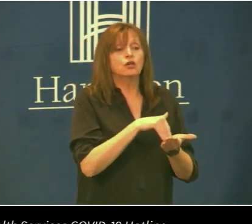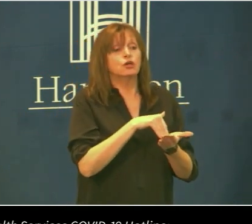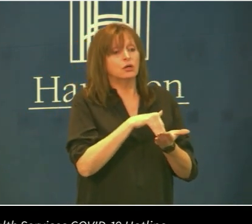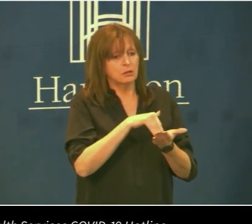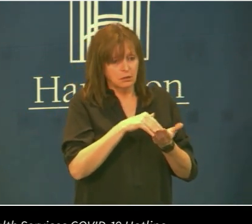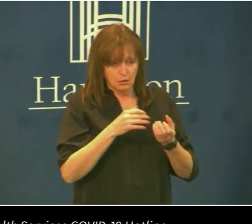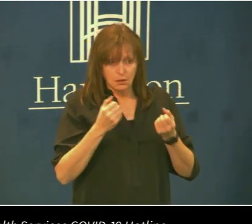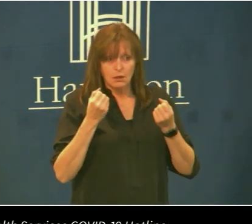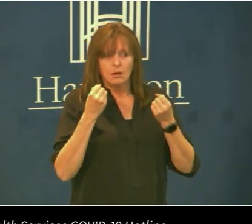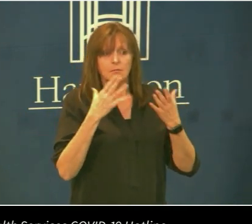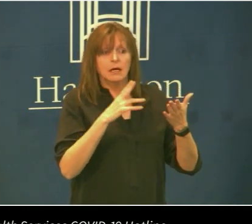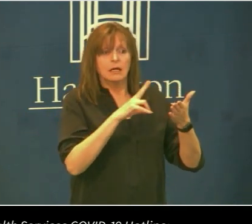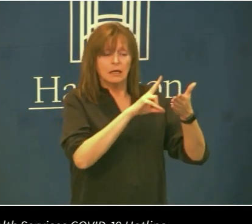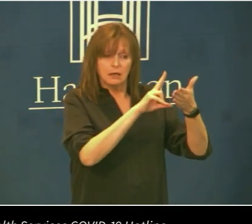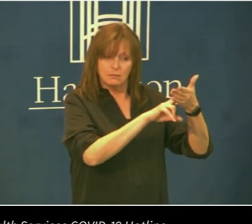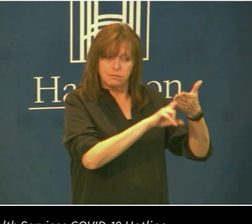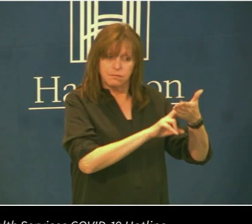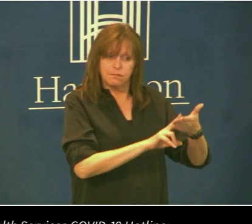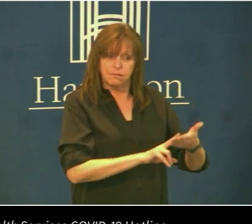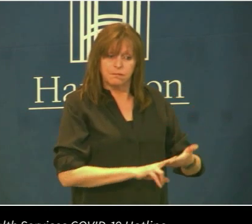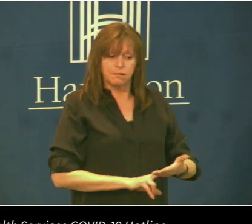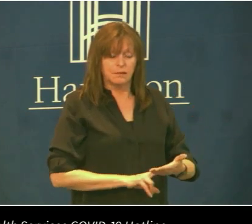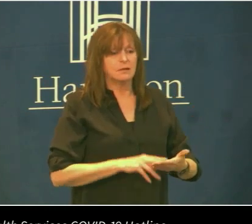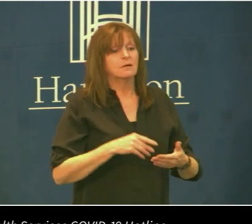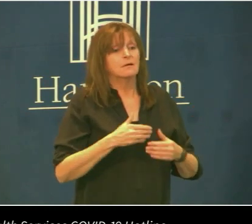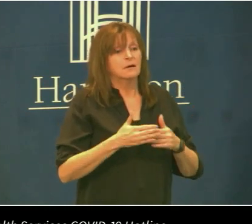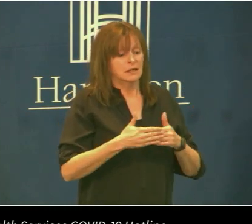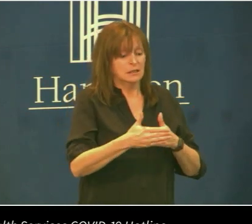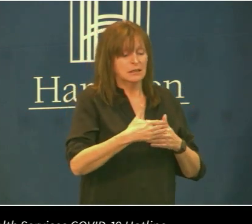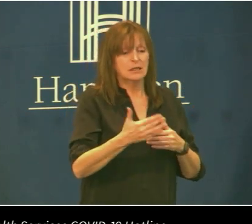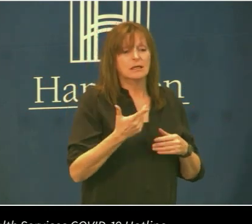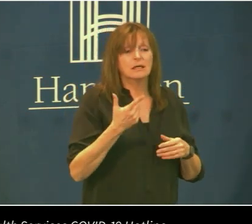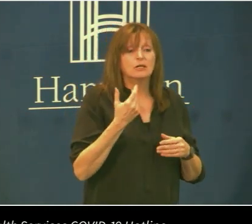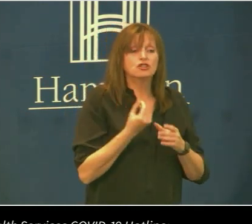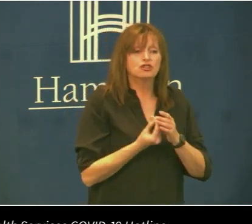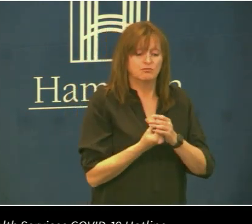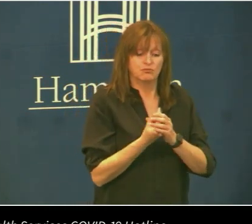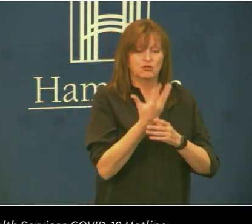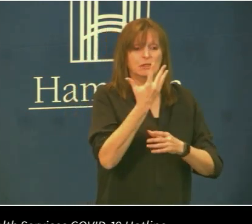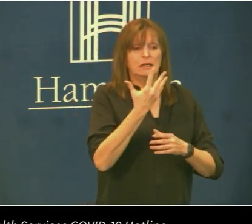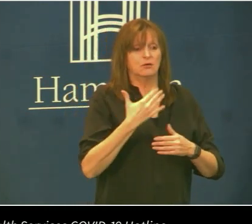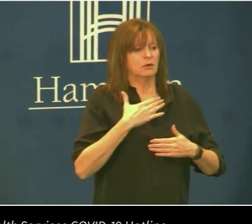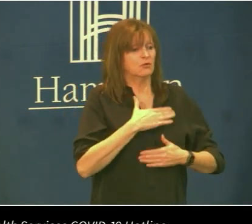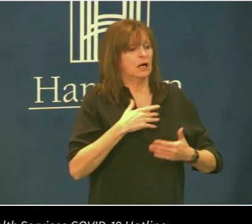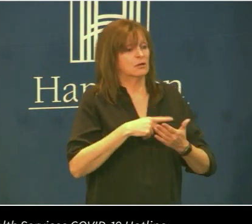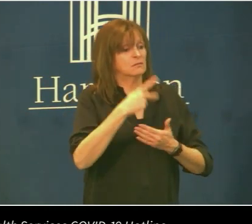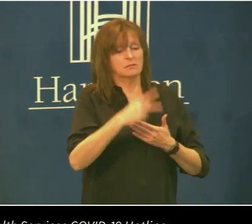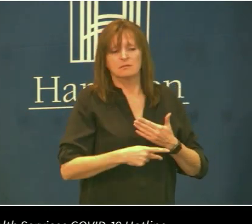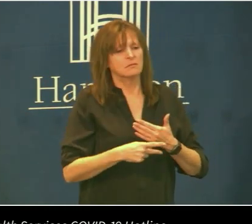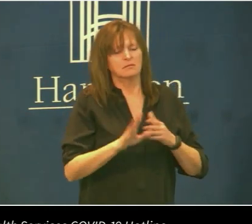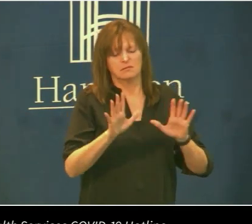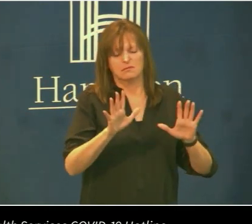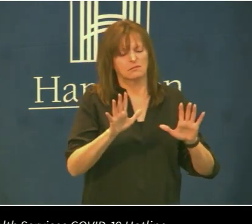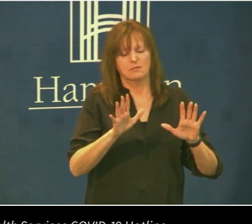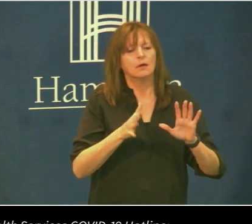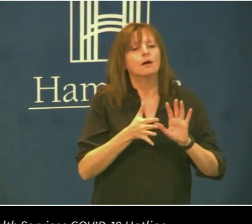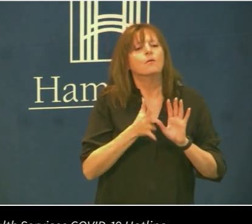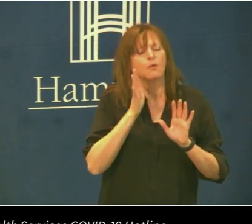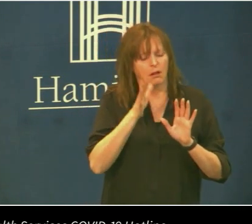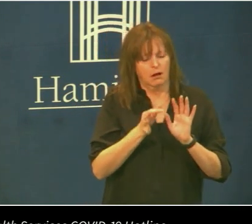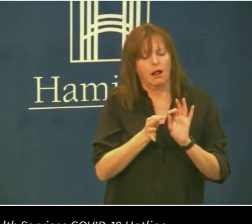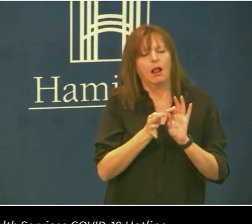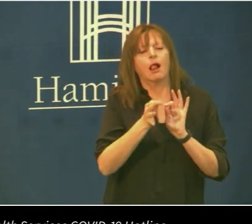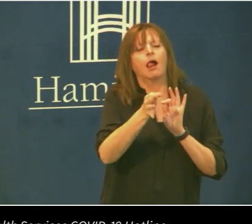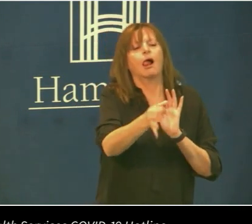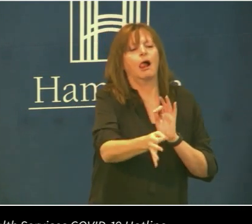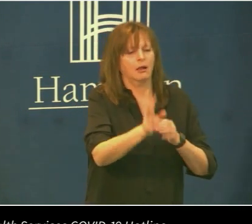weeks in order to continue to evaluate and determine our go-forward plan beyond that. So rather than scrubbing the